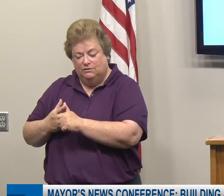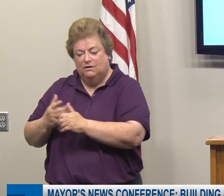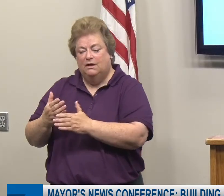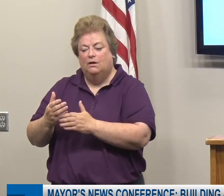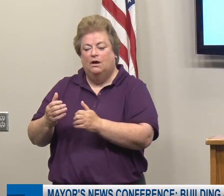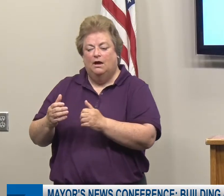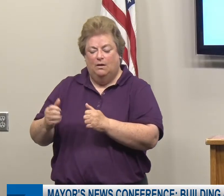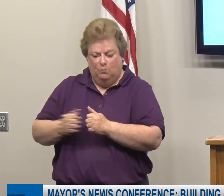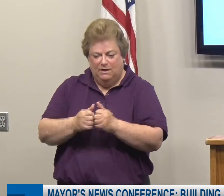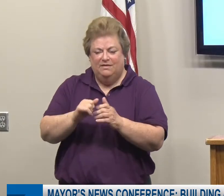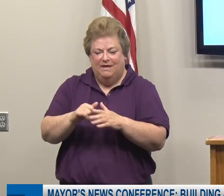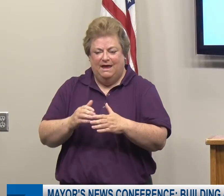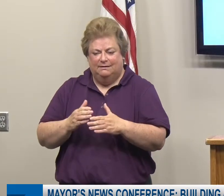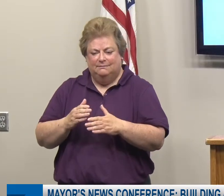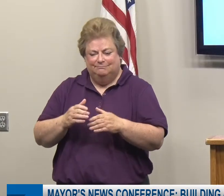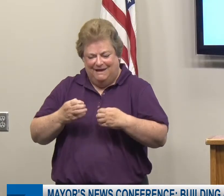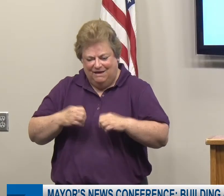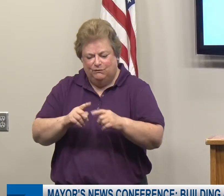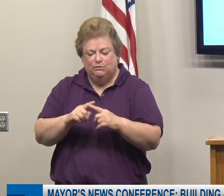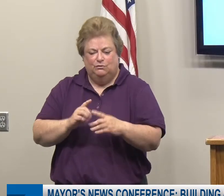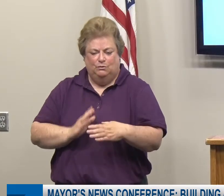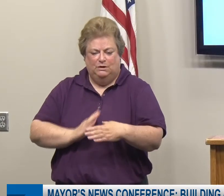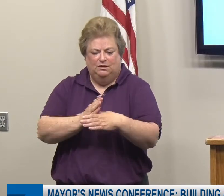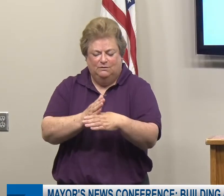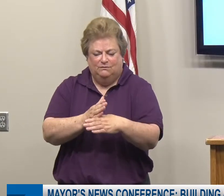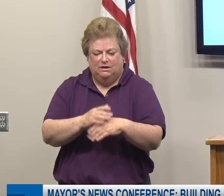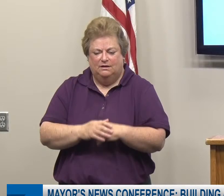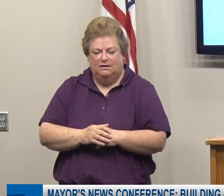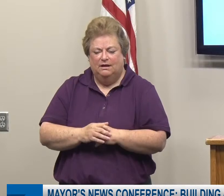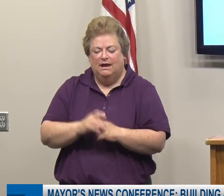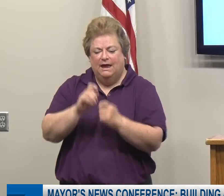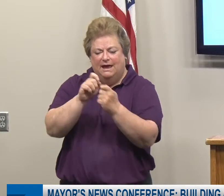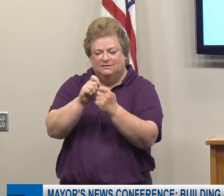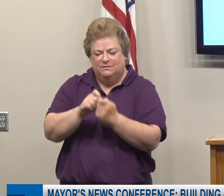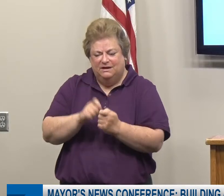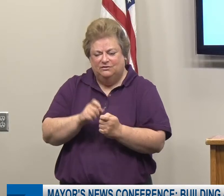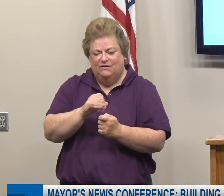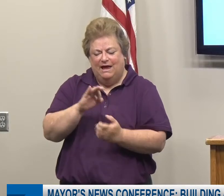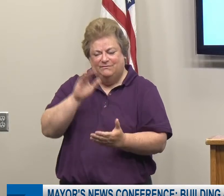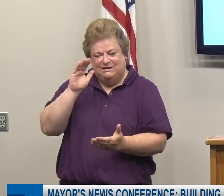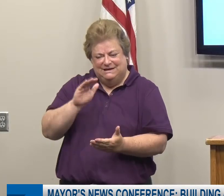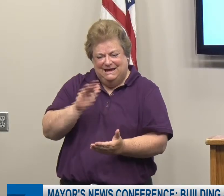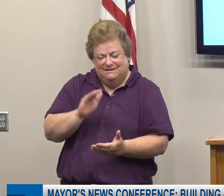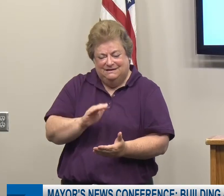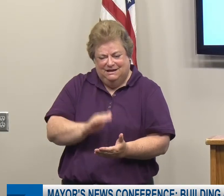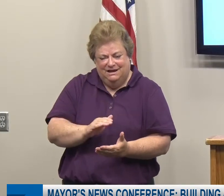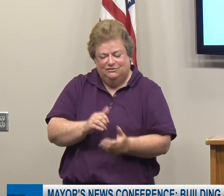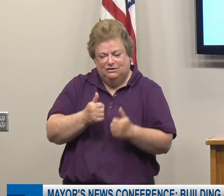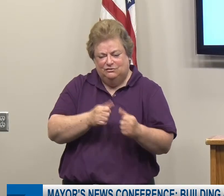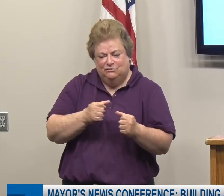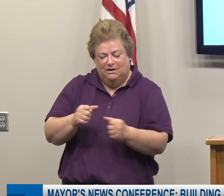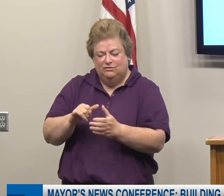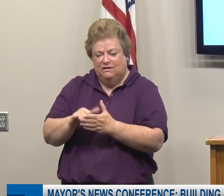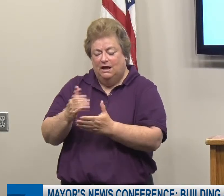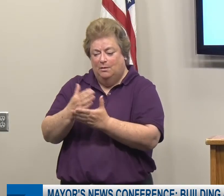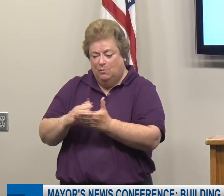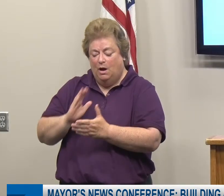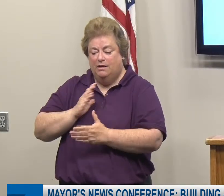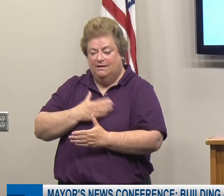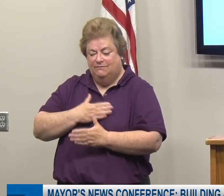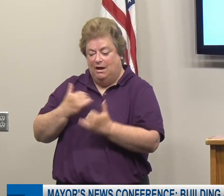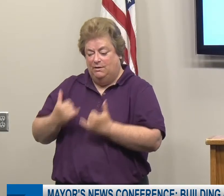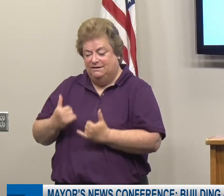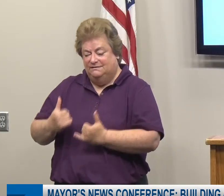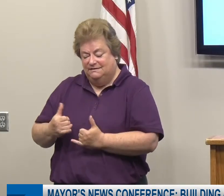efforts to intervene, and specification of de-escalation strategies that are a part of existing policies, practice, and